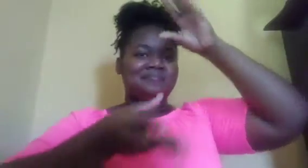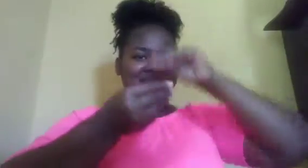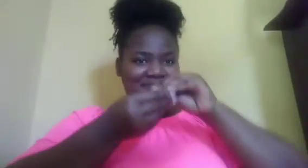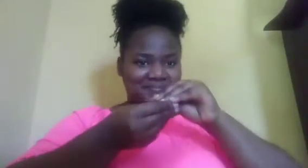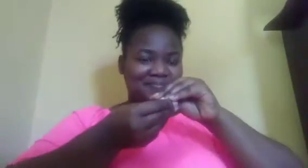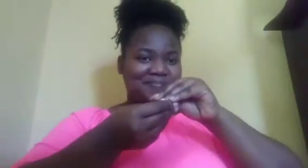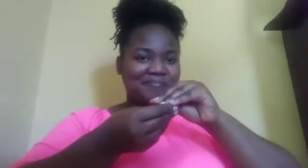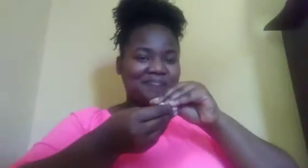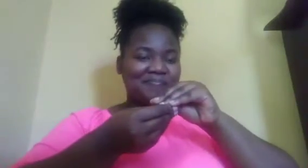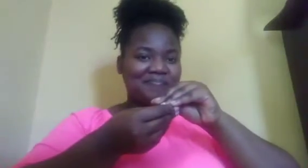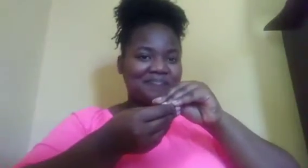Perimeter.